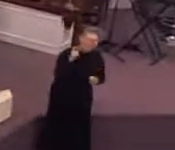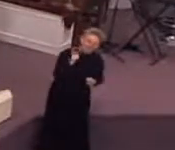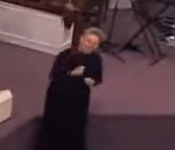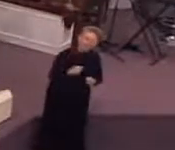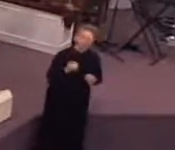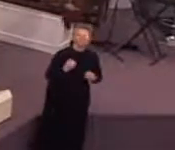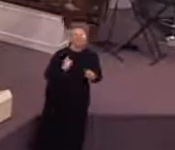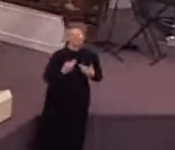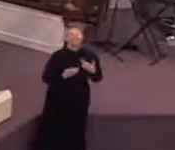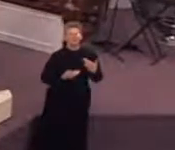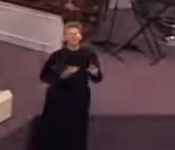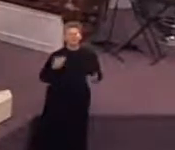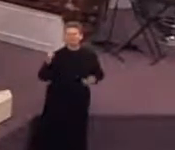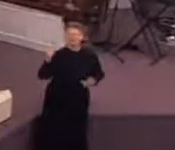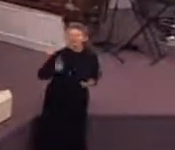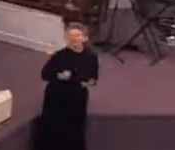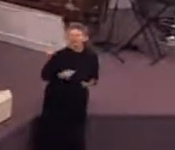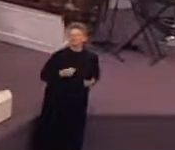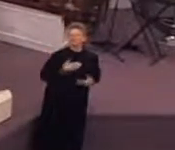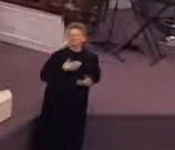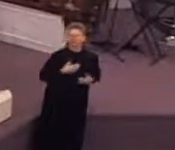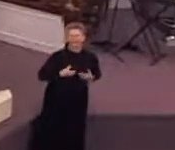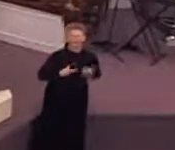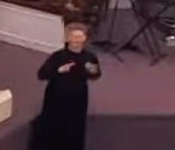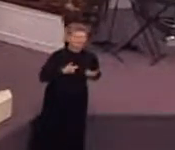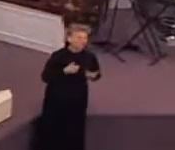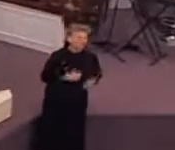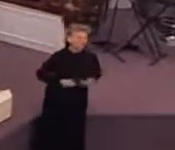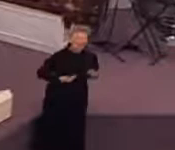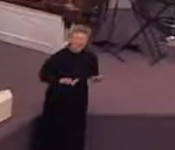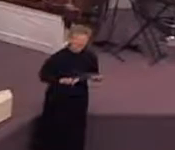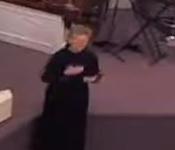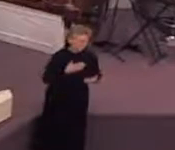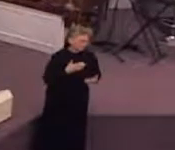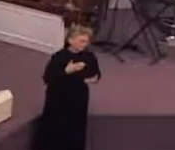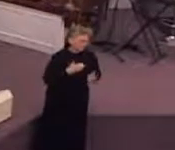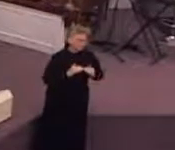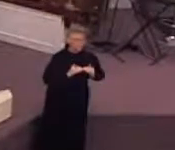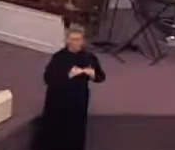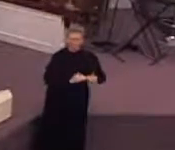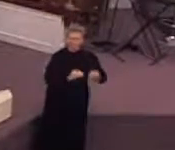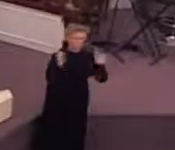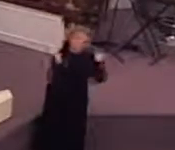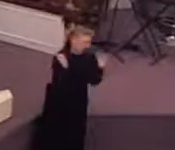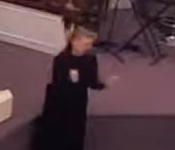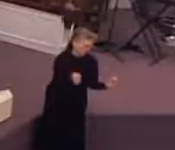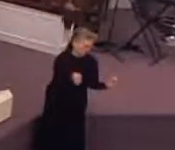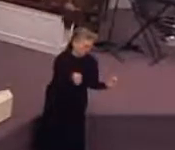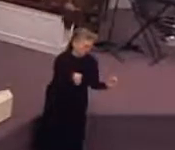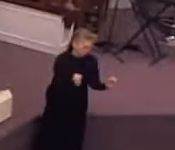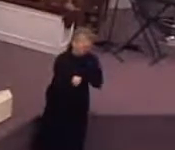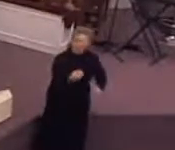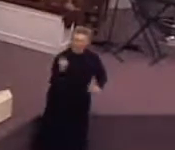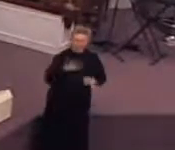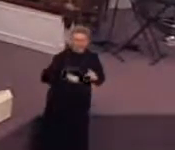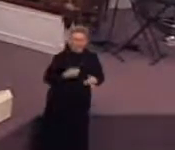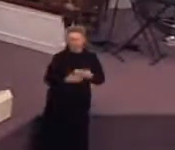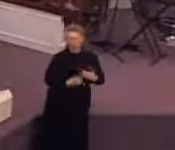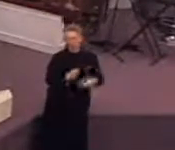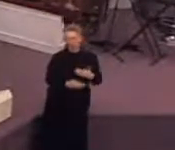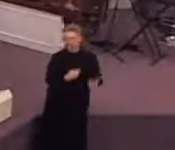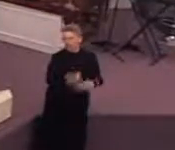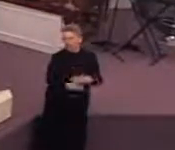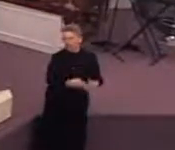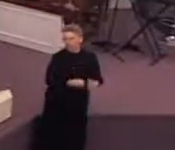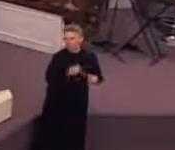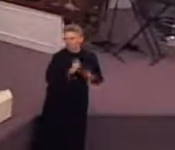to have revival in my life. I'm not happy with the status quo. I can't go on like this on for weeks